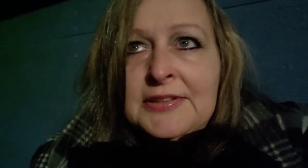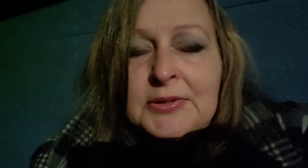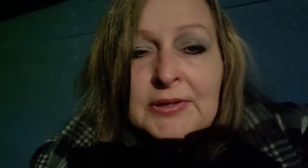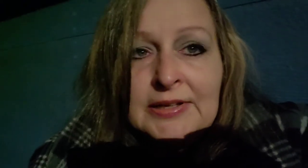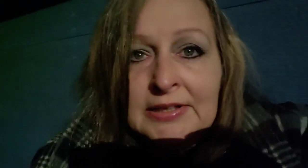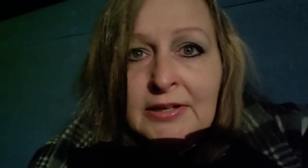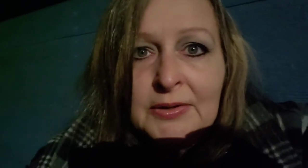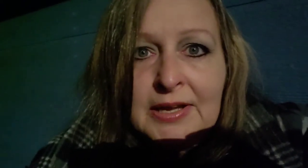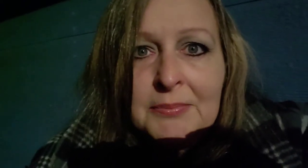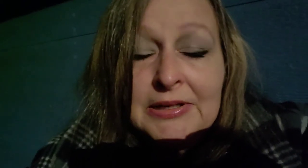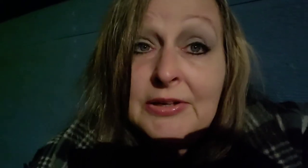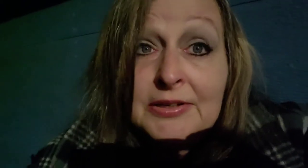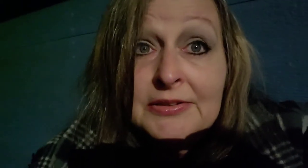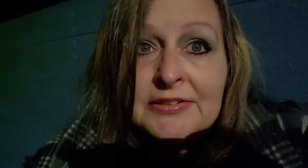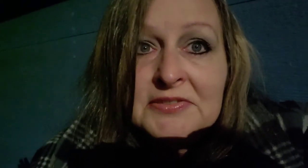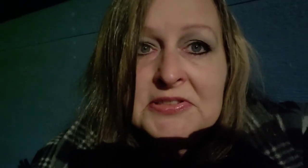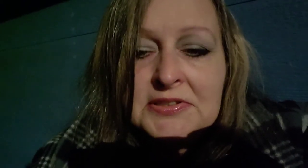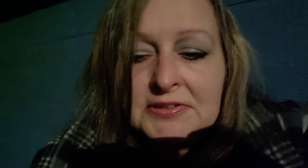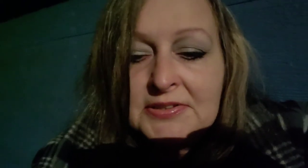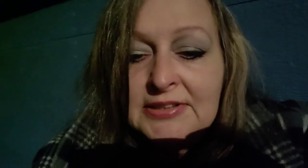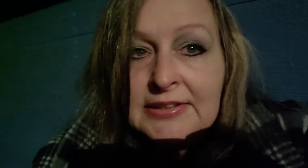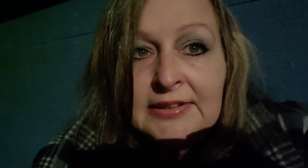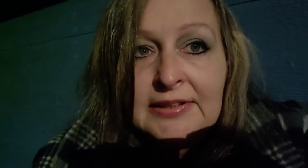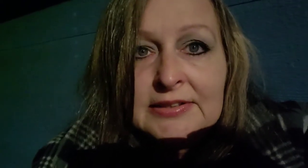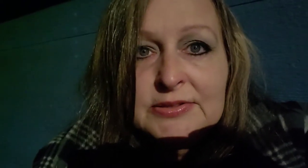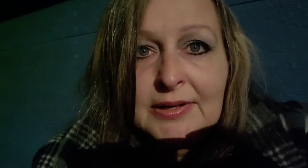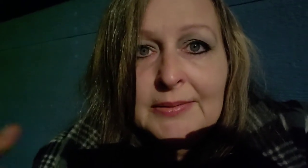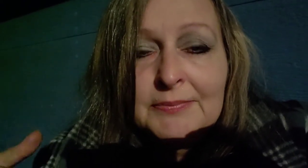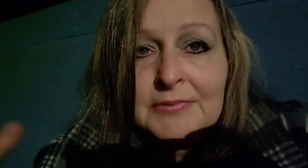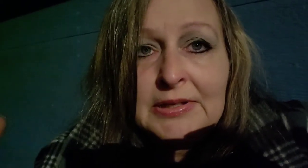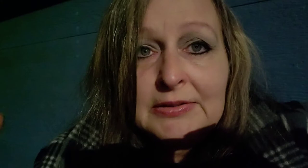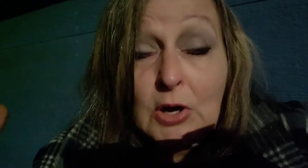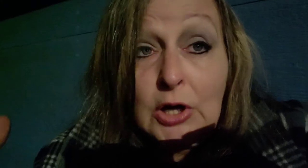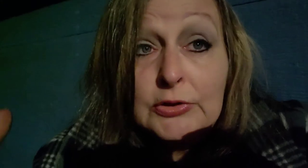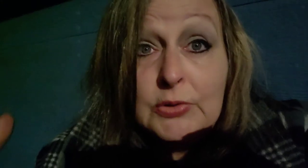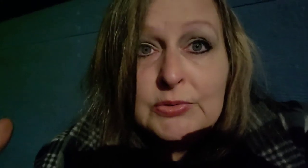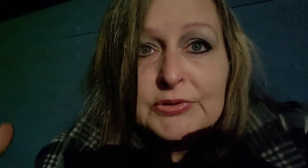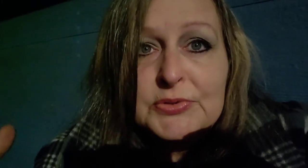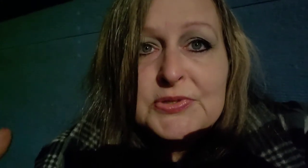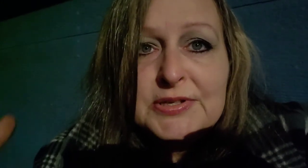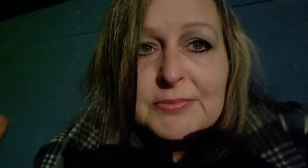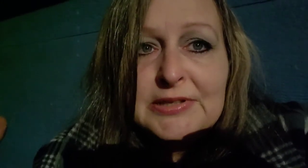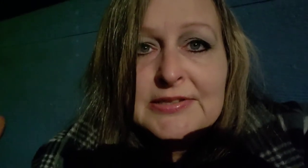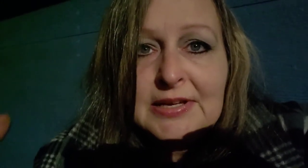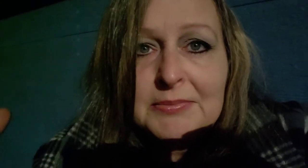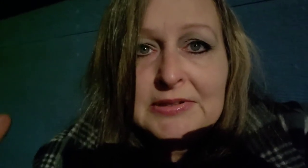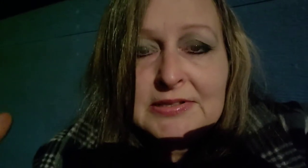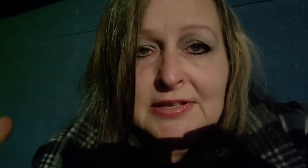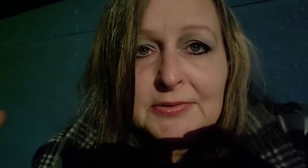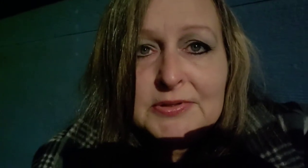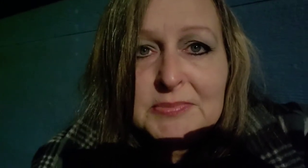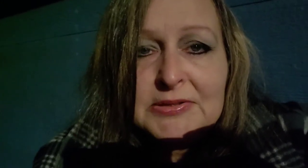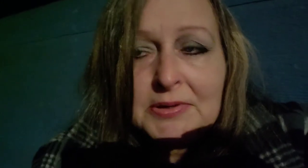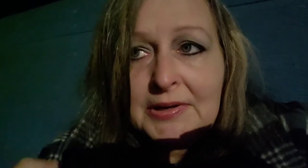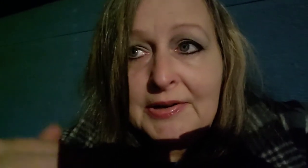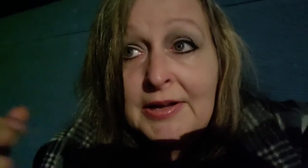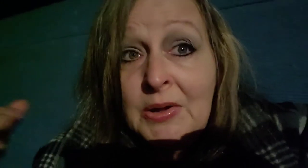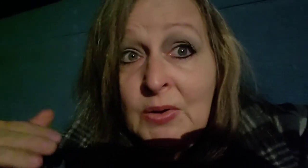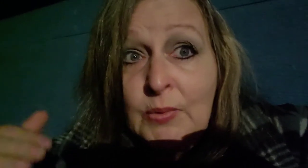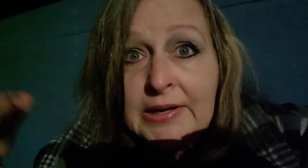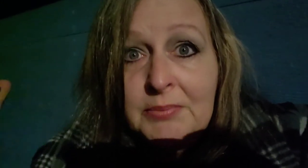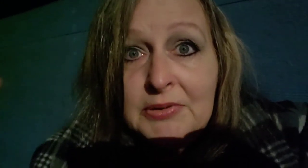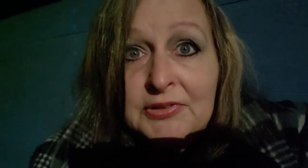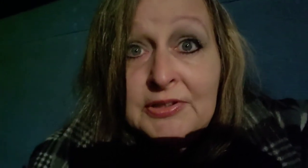Pritzker, Illinois. Okay, my daughter lives in Illinois. And so I, in our local news here, because I'm in the St. Louis metro